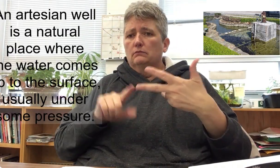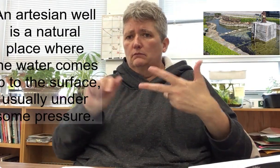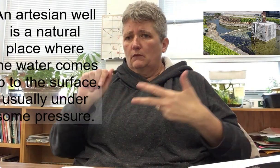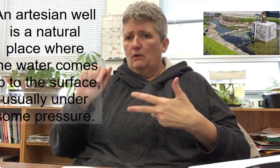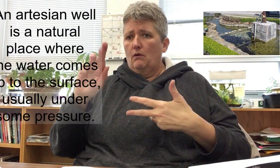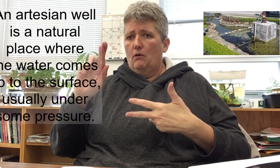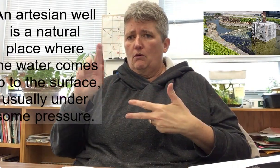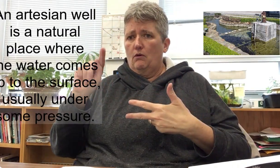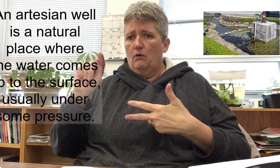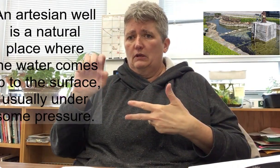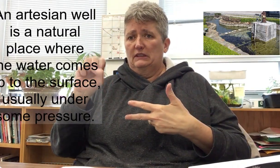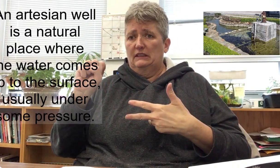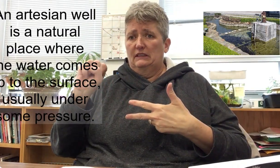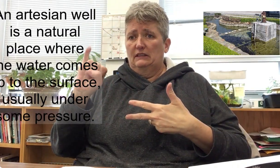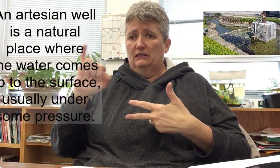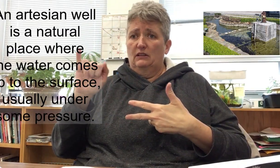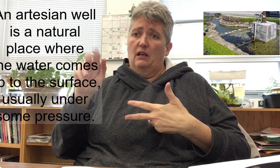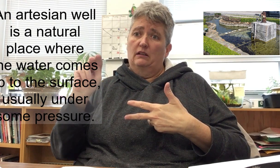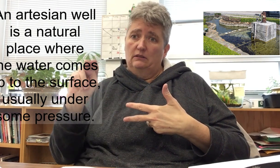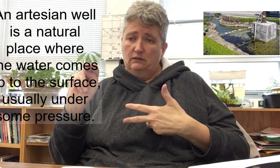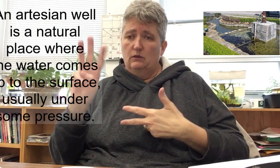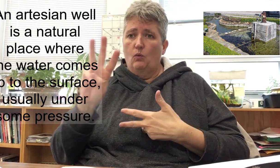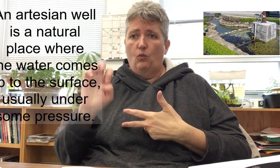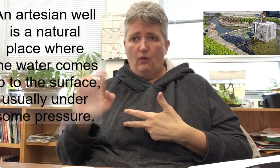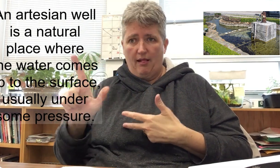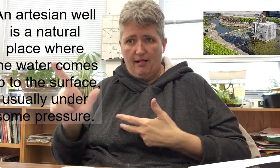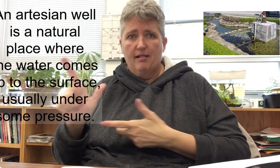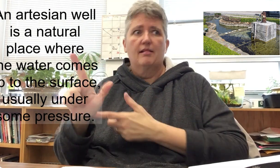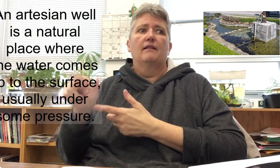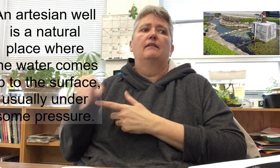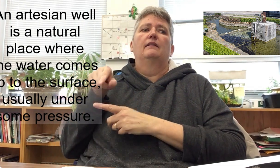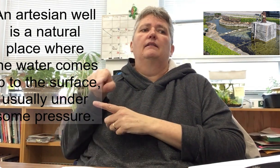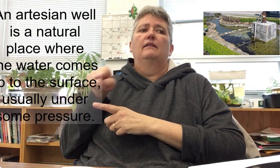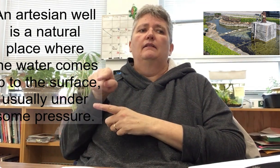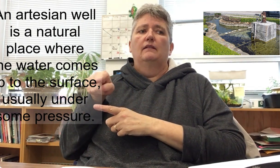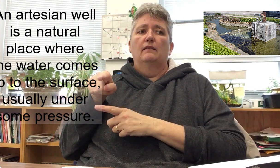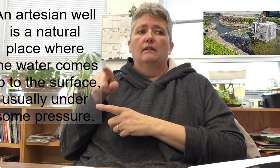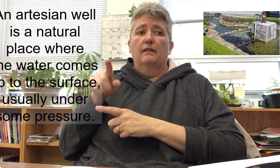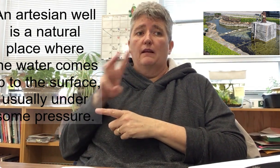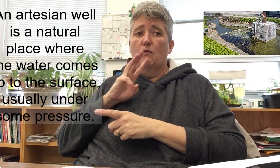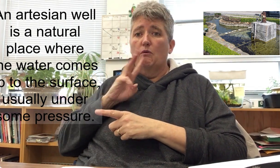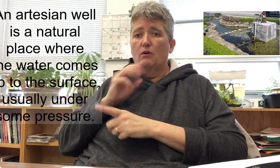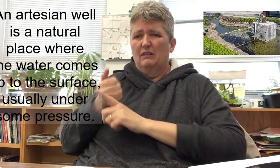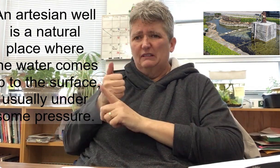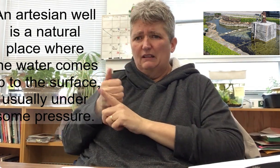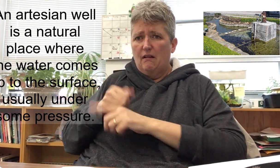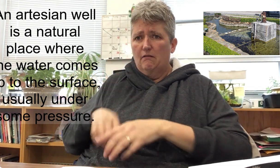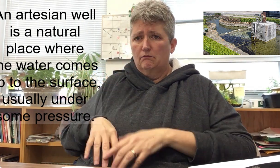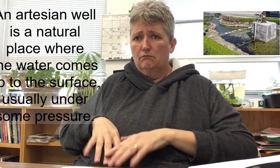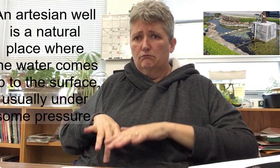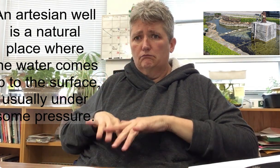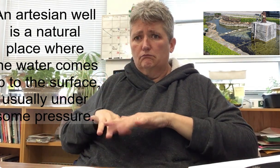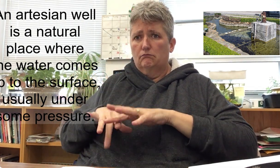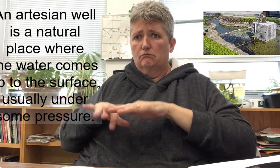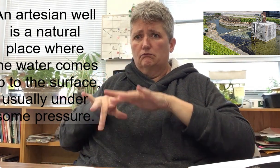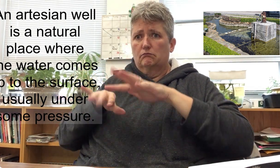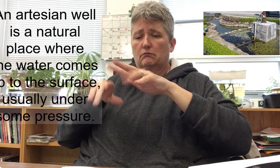Artesian well, now that's the natural one, but the water itself is coming up from that aquifer